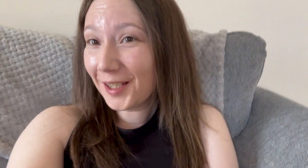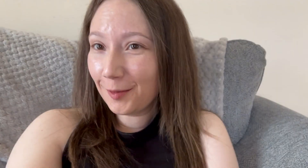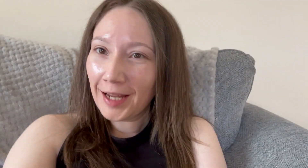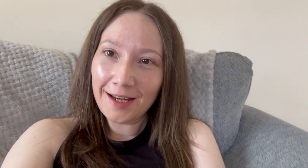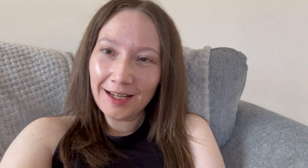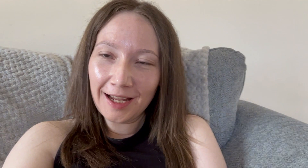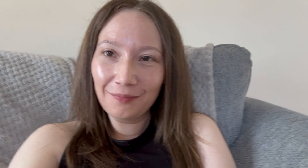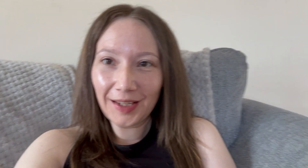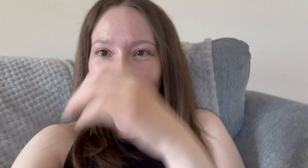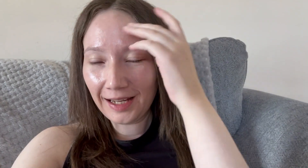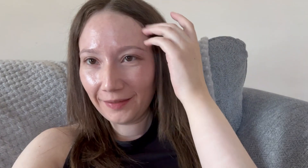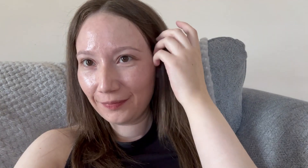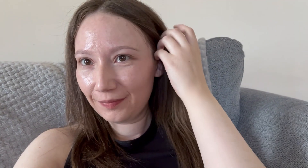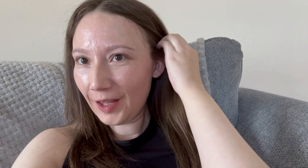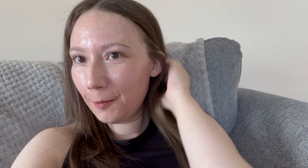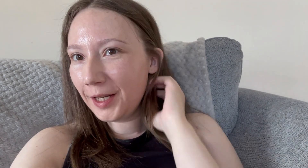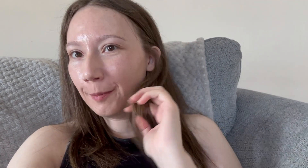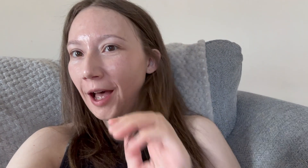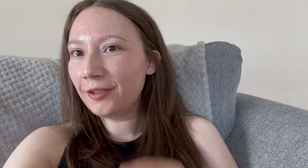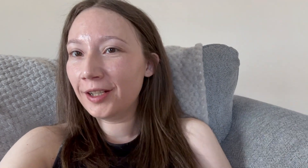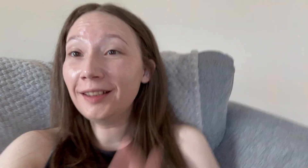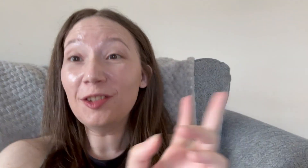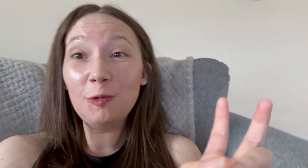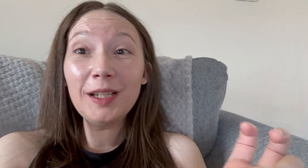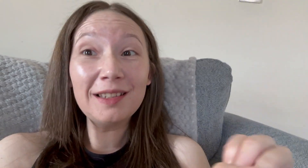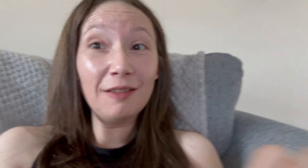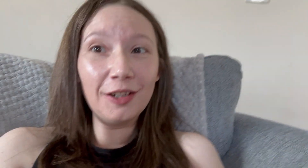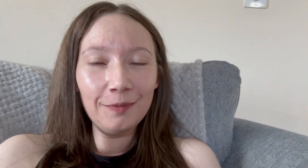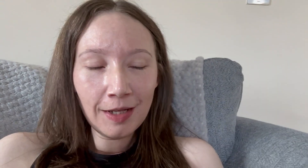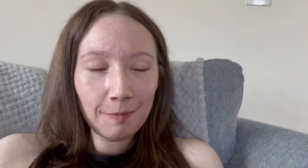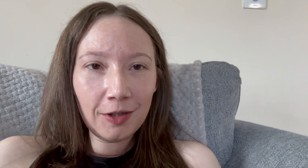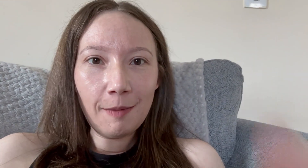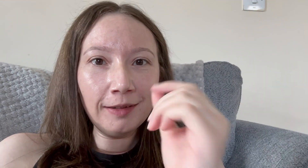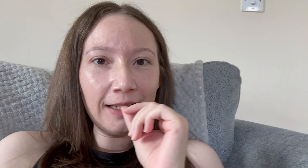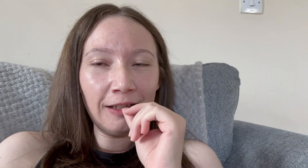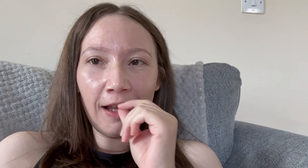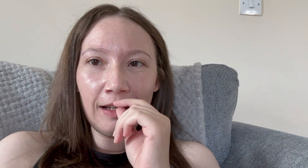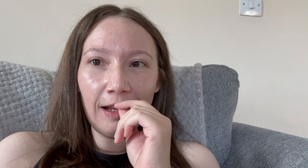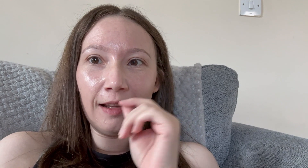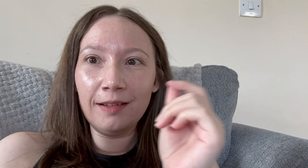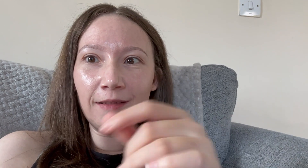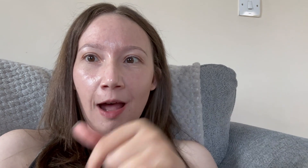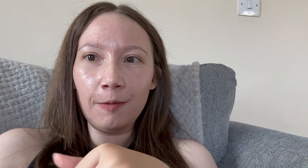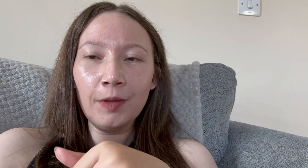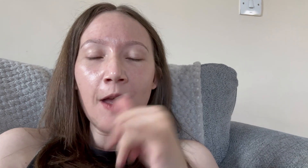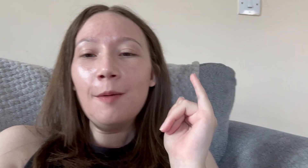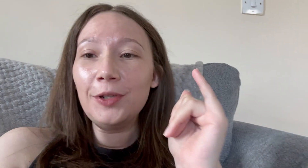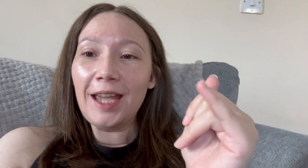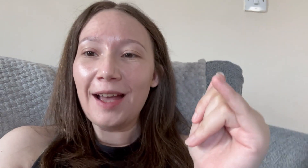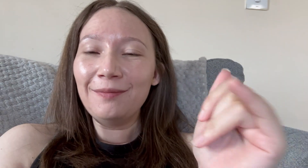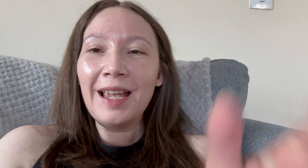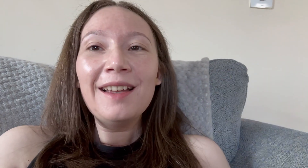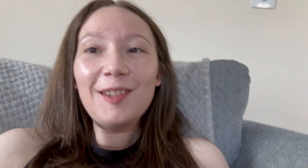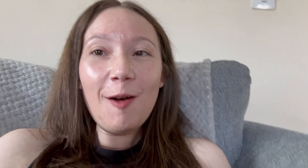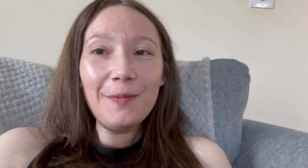So this is me ending it like a week and a bit after, nearly 2 weeks after, because I've been lazy and not edited it until now. But